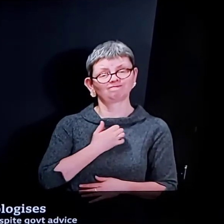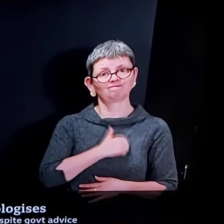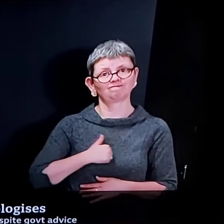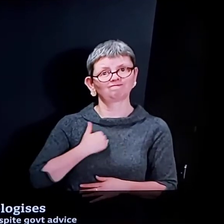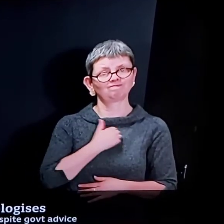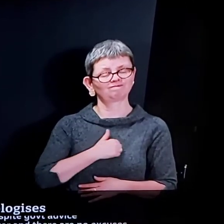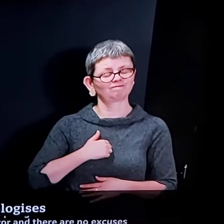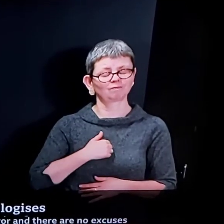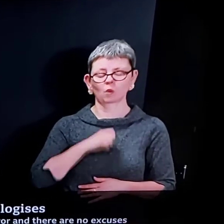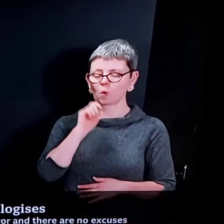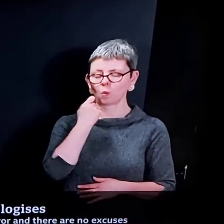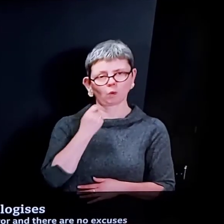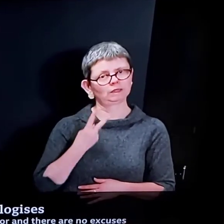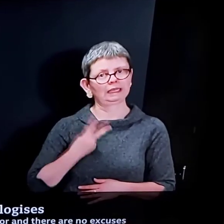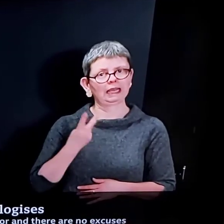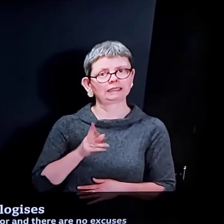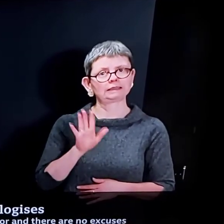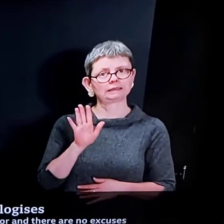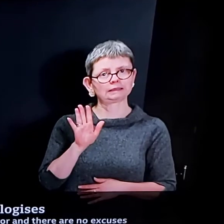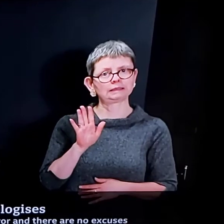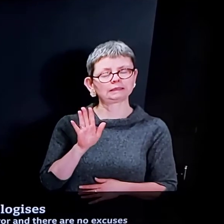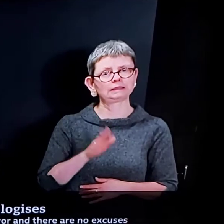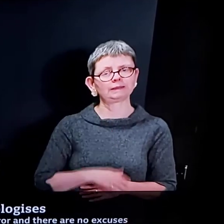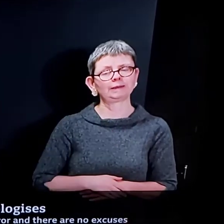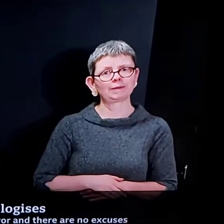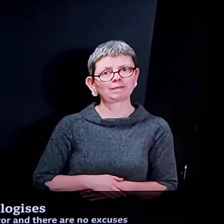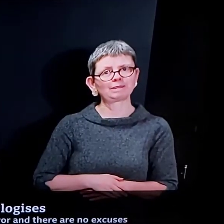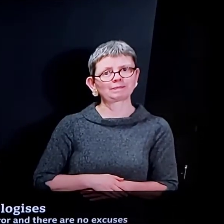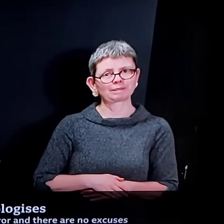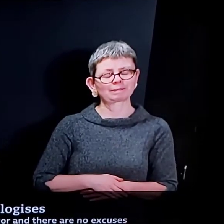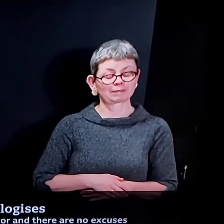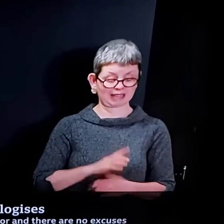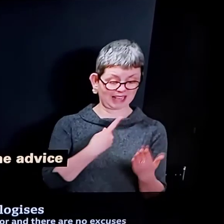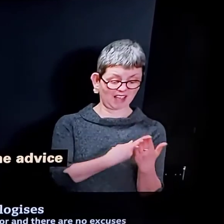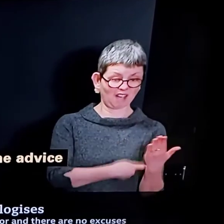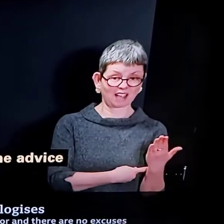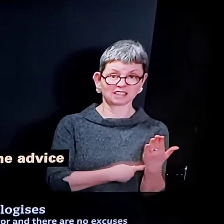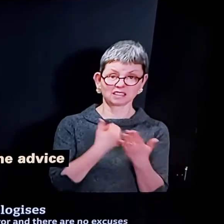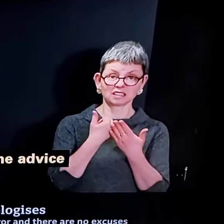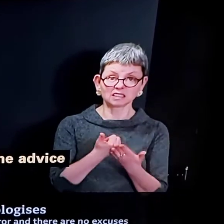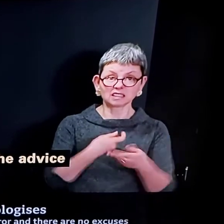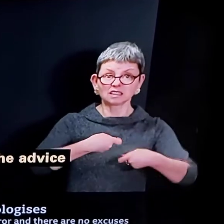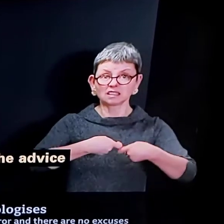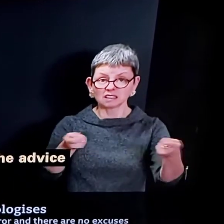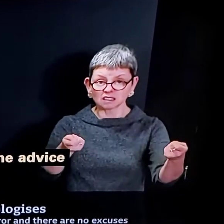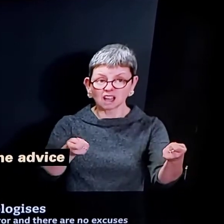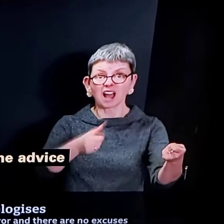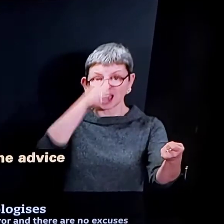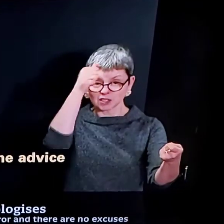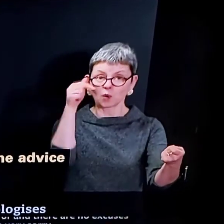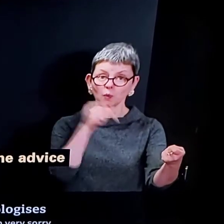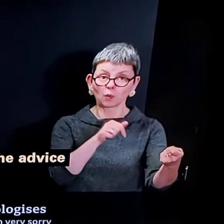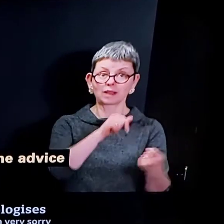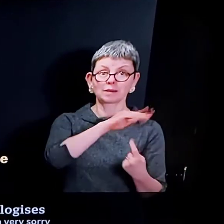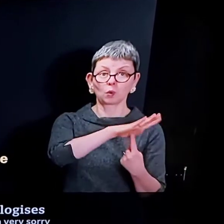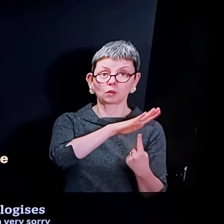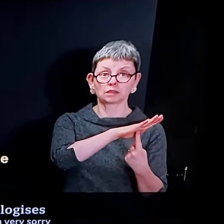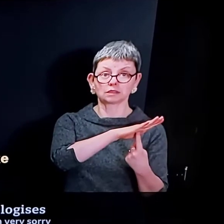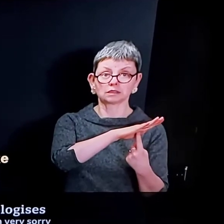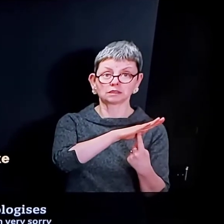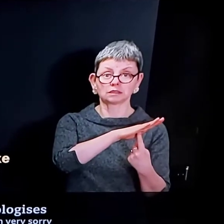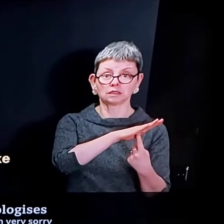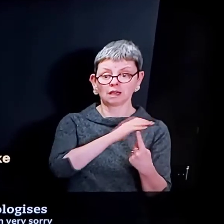will not happen again. I know how important the advice is that I've issued. I do not want my mistake to